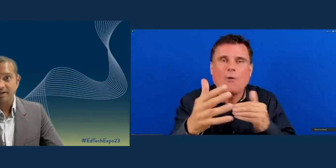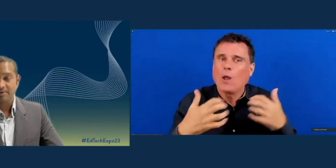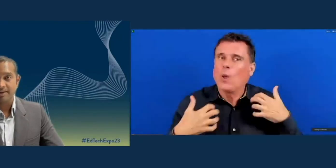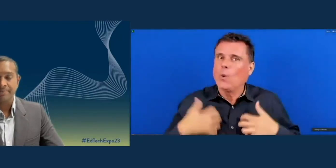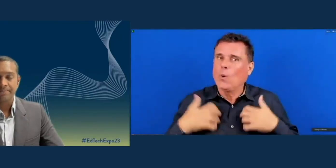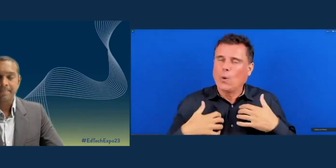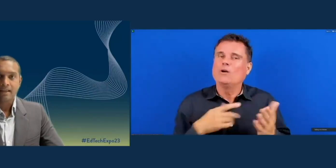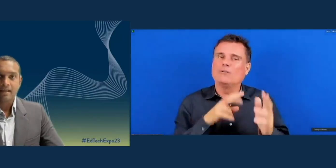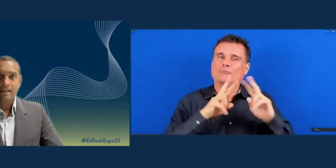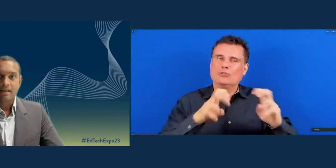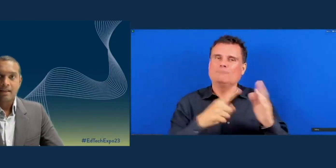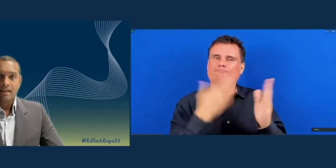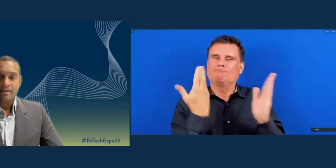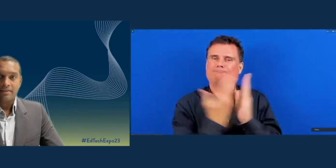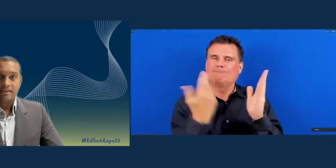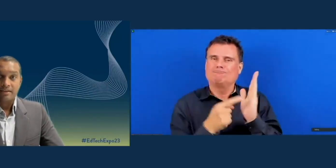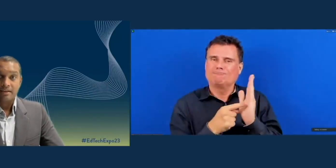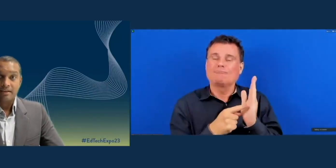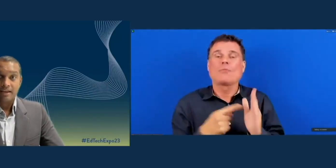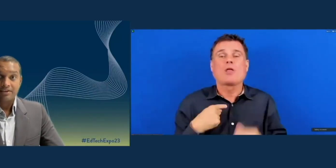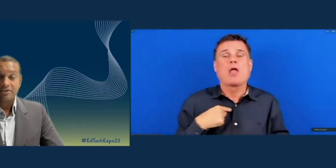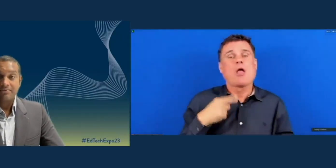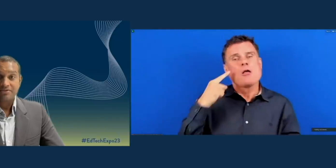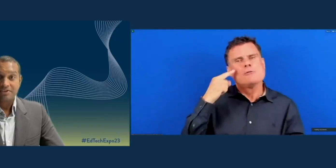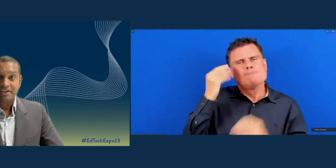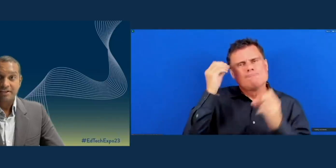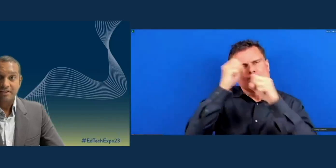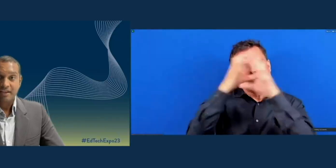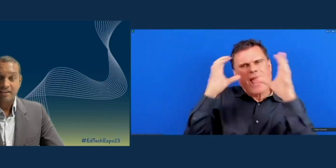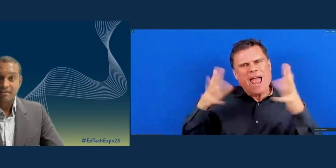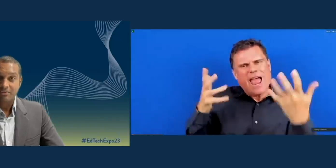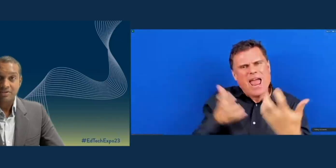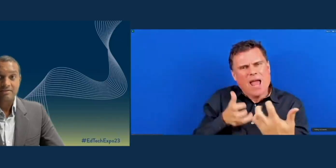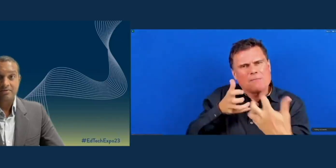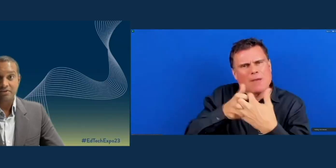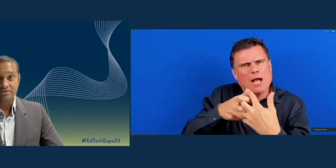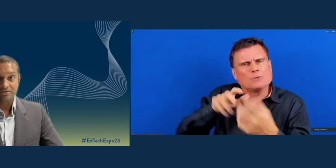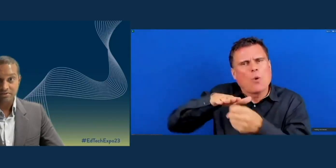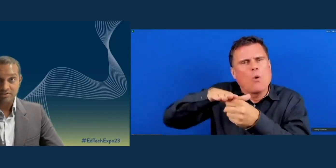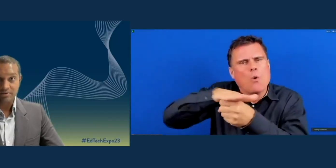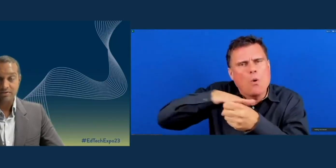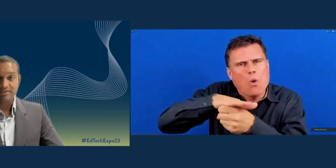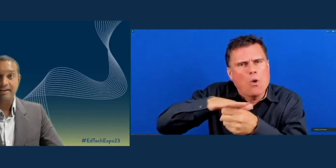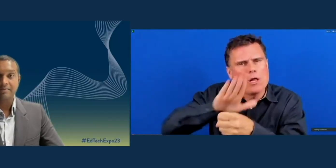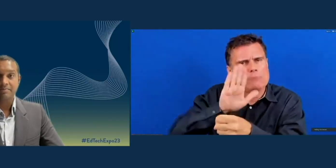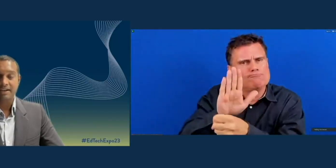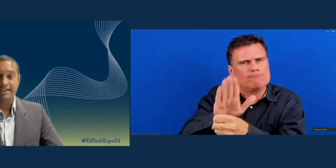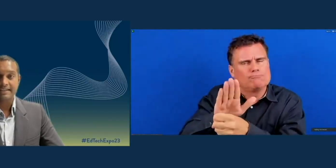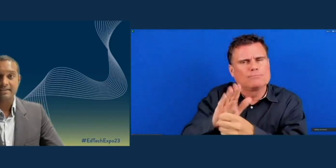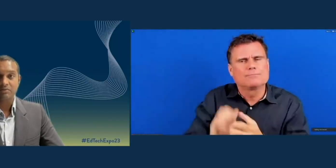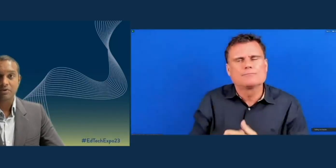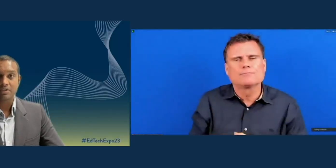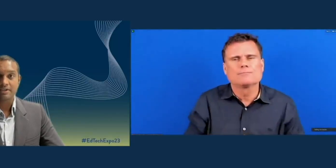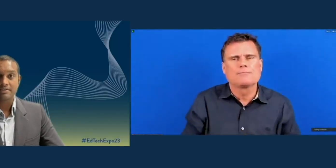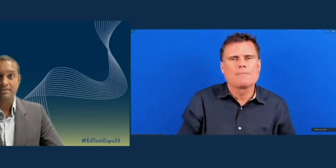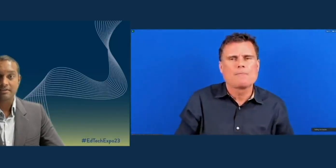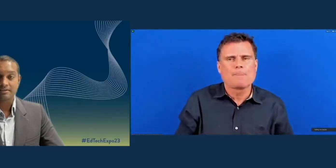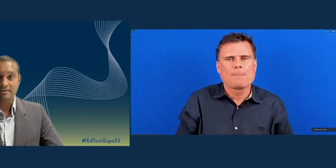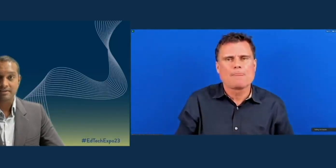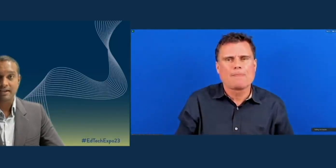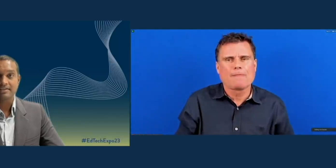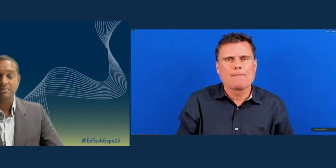localization pipeline. The EduApp for Syria, in the wisdom of those who set up the prize,